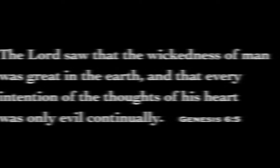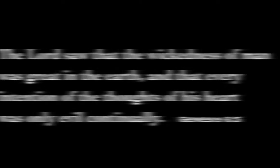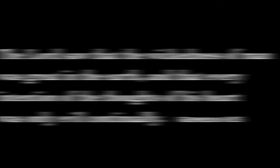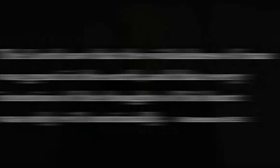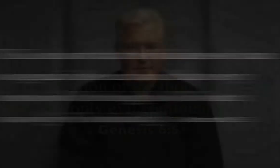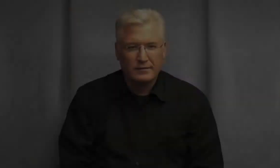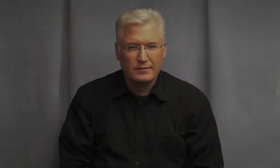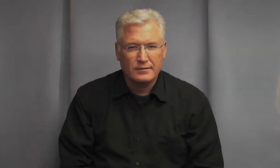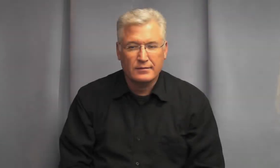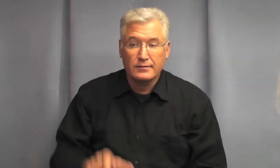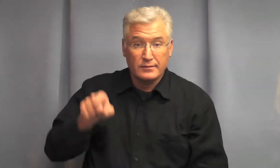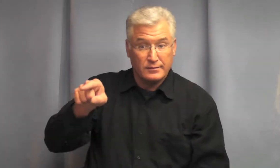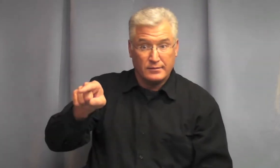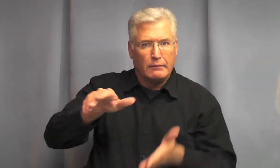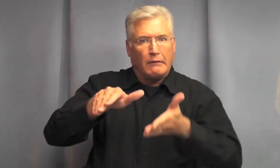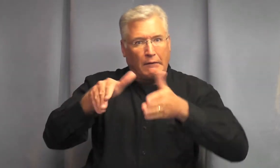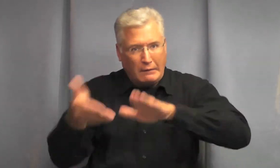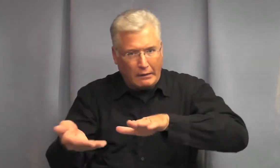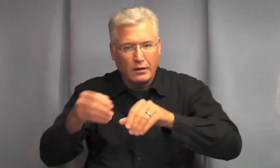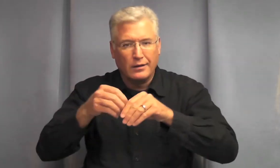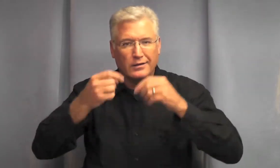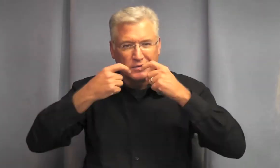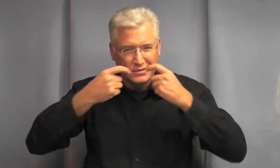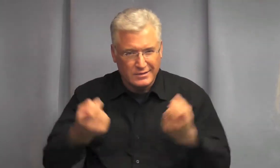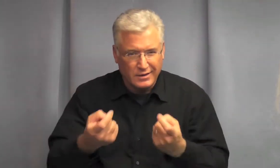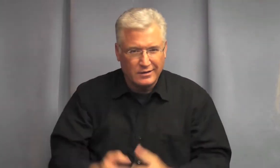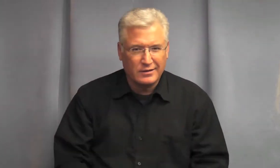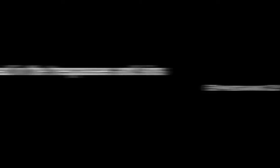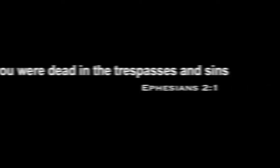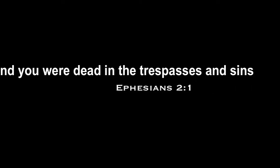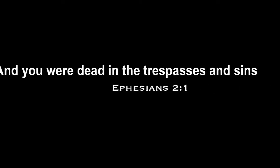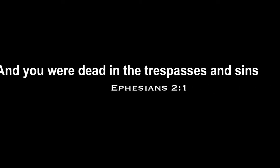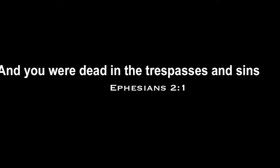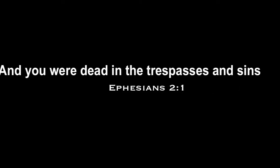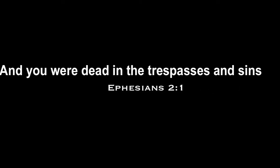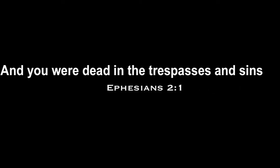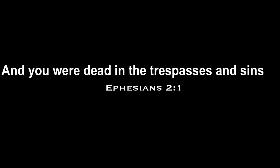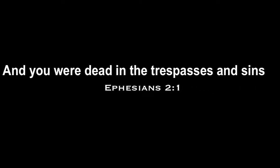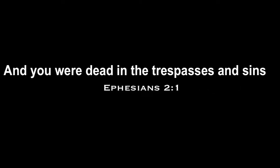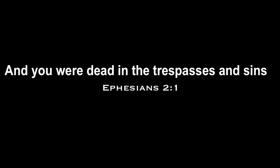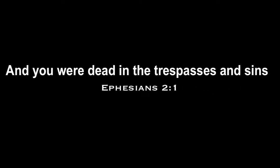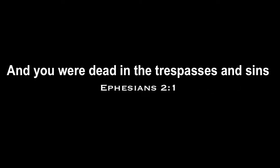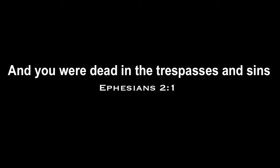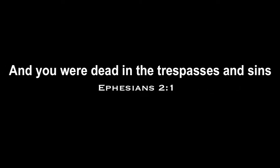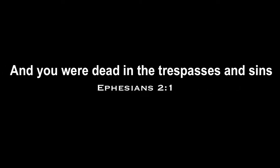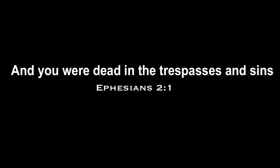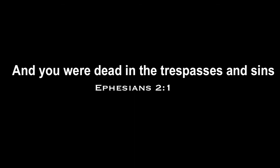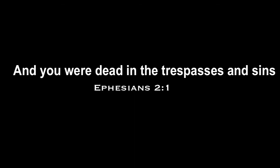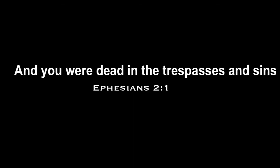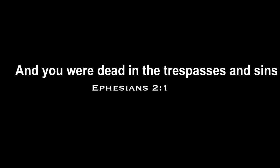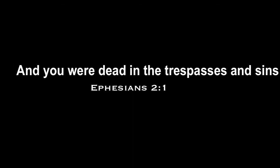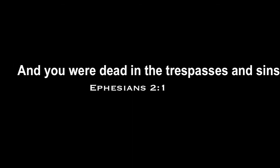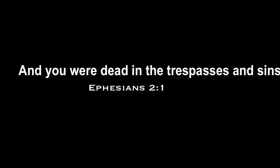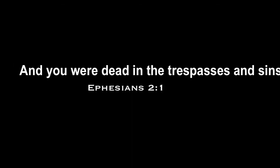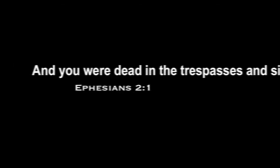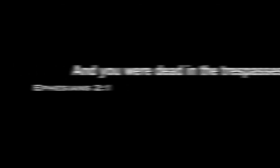continually. They were dead in their sins, and you were dead in the trespasses and sins.